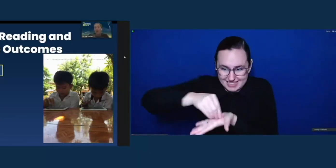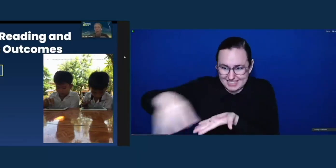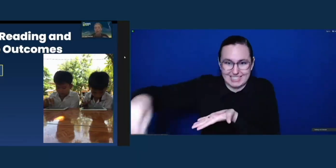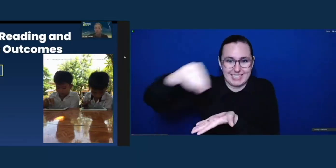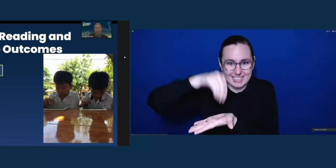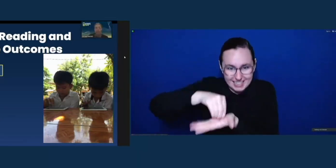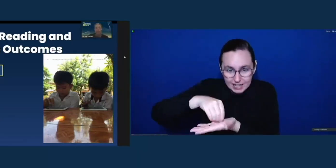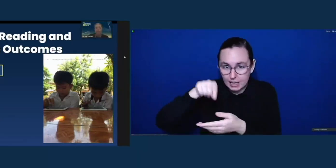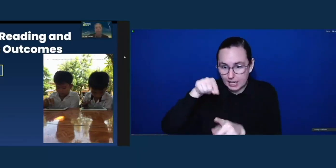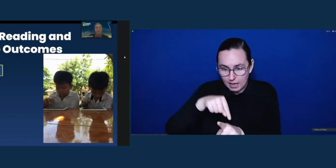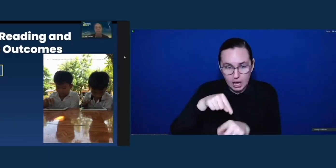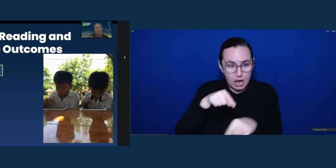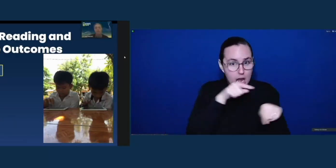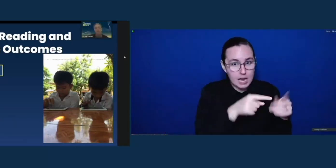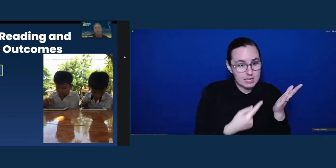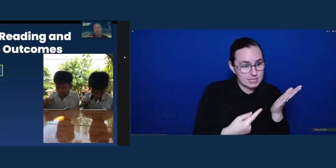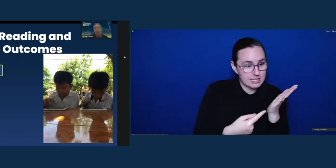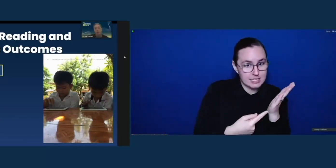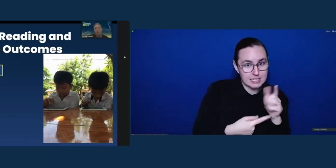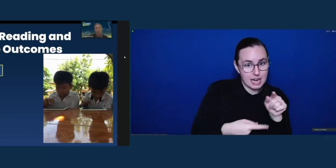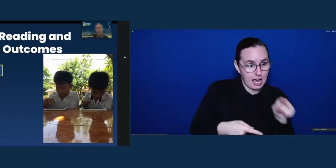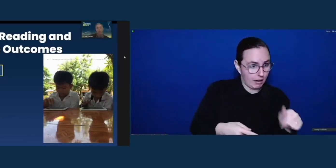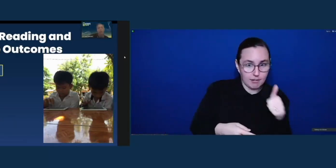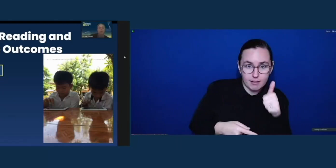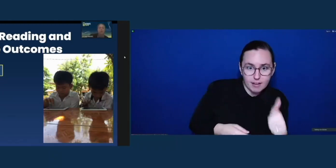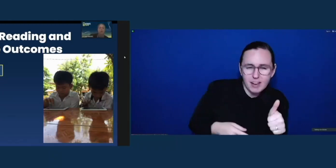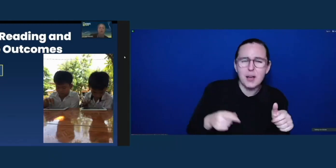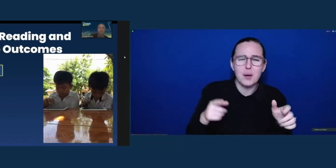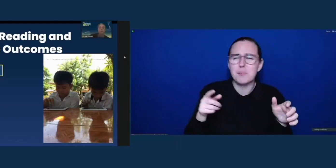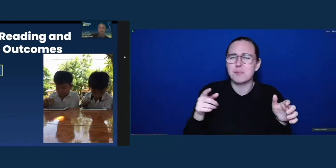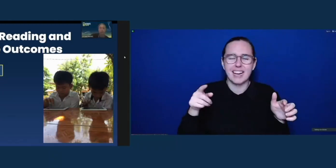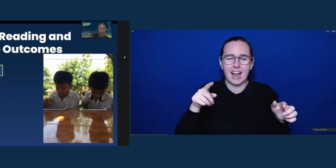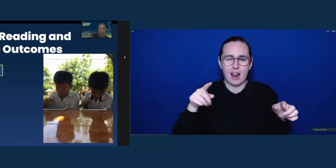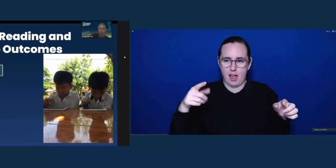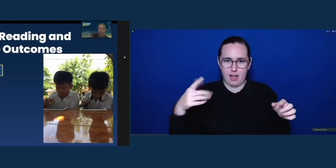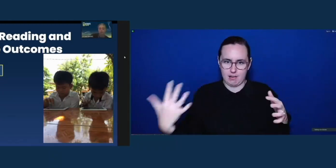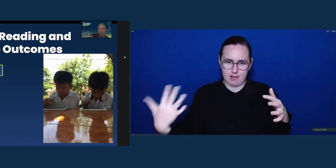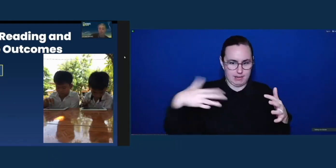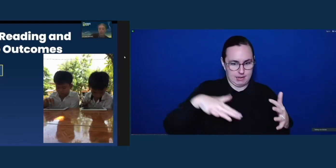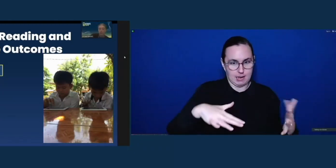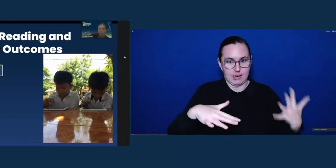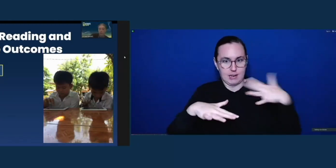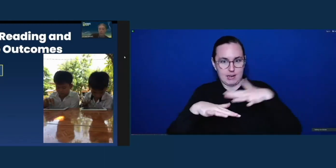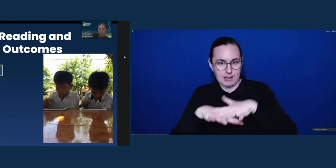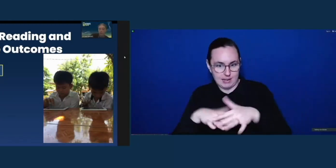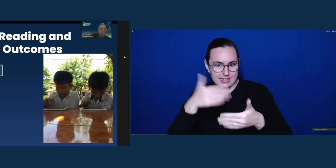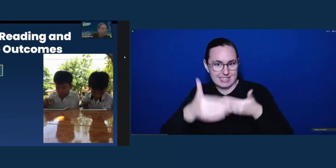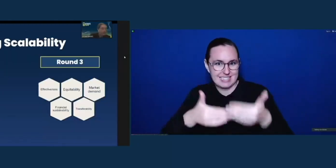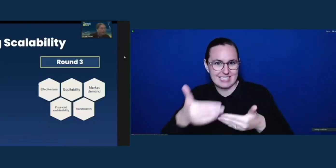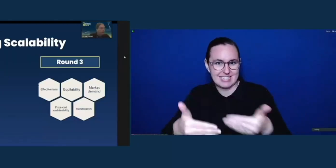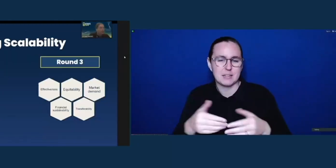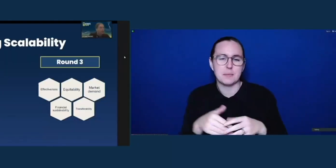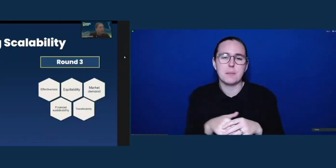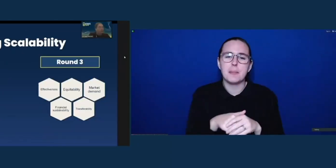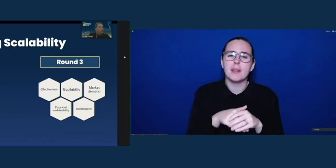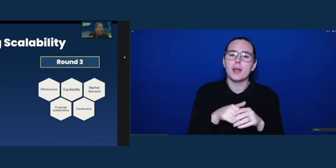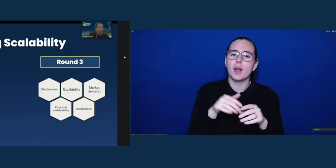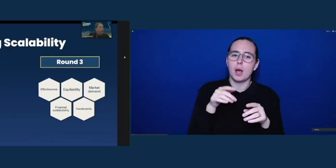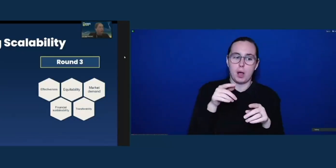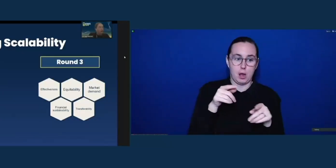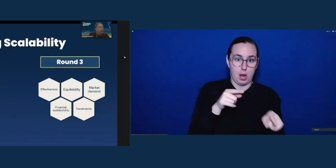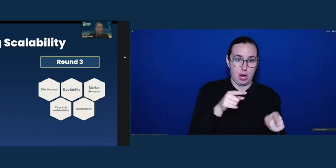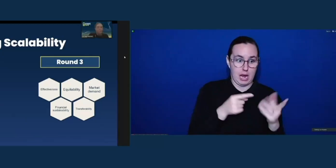the other components and really try to work on just isolating the impact of the EdTech itself.